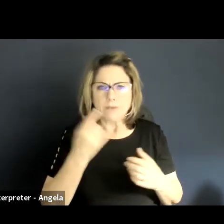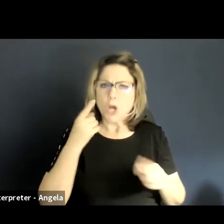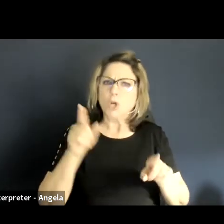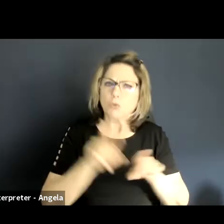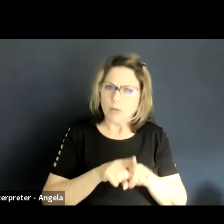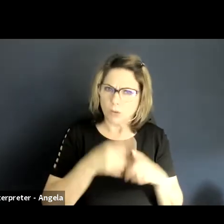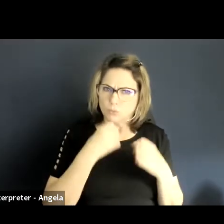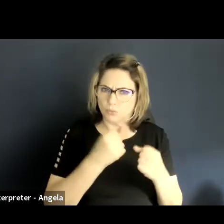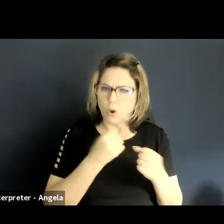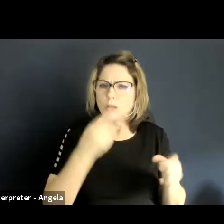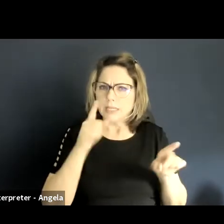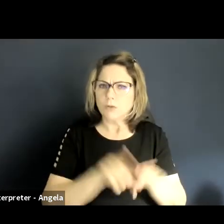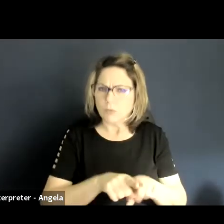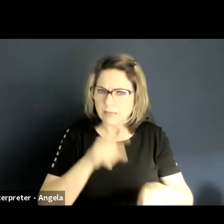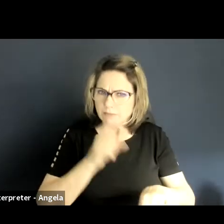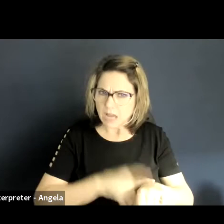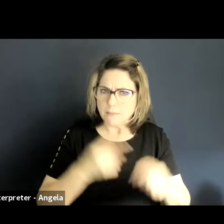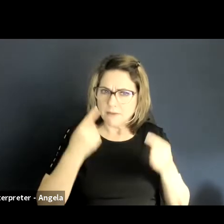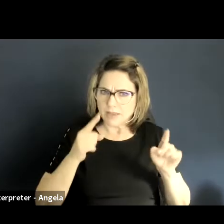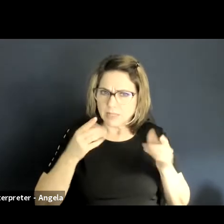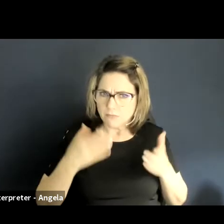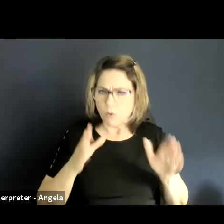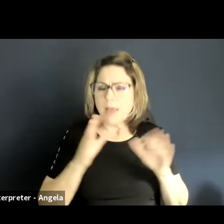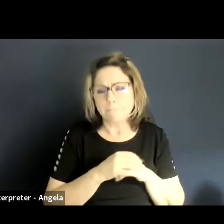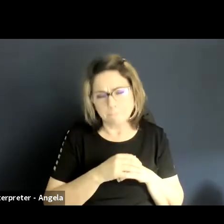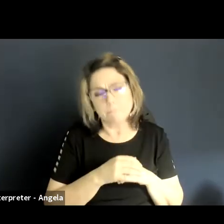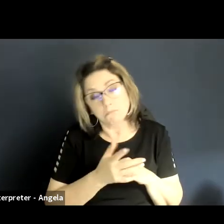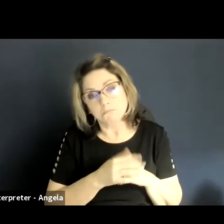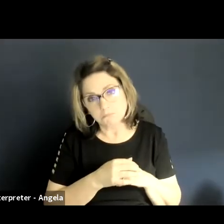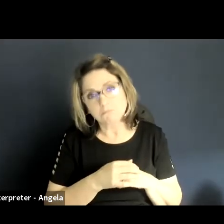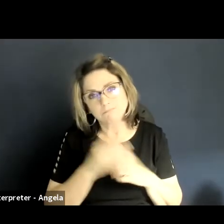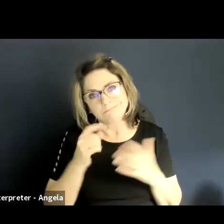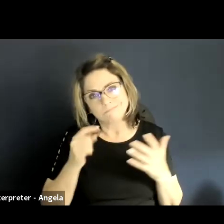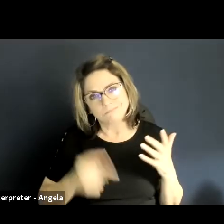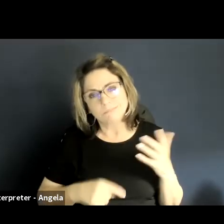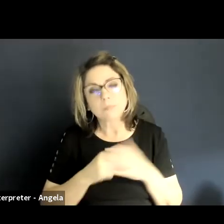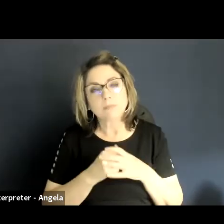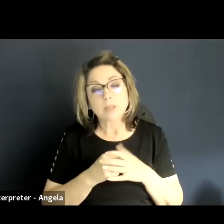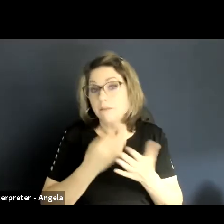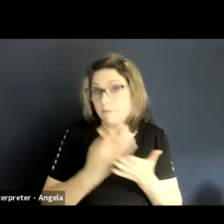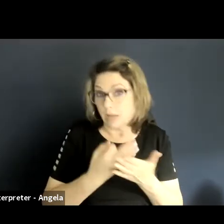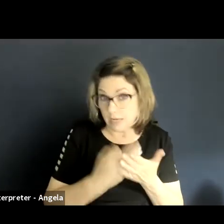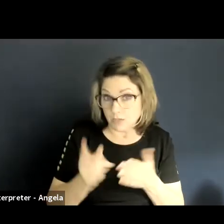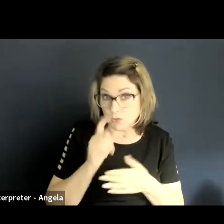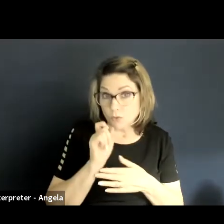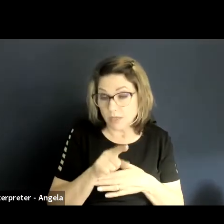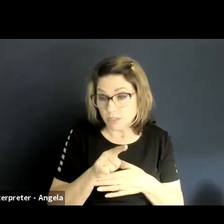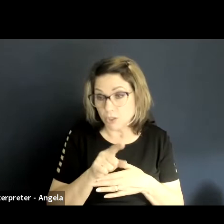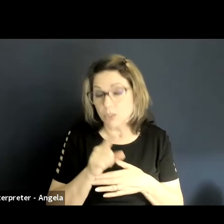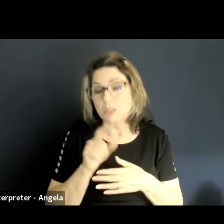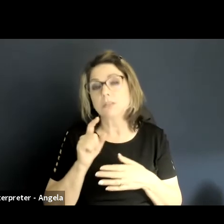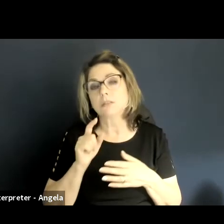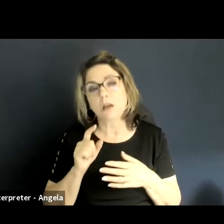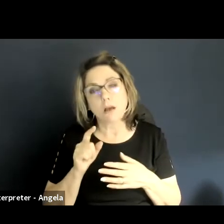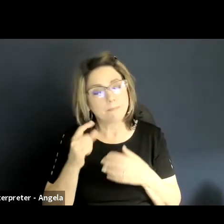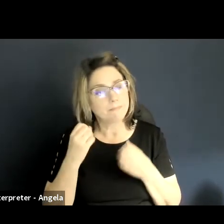in a timely and effective manner. And so on and so on. You can get into financial questions with this. You can do a